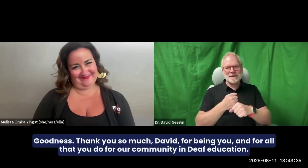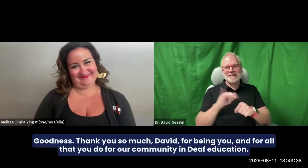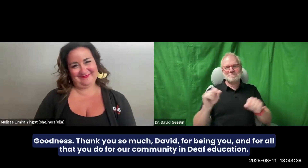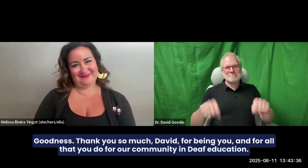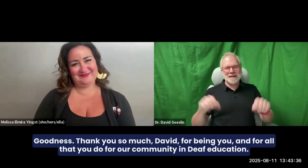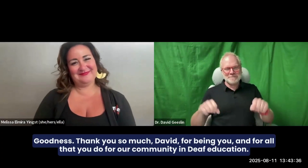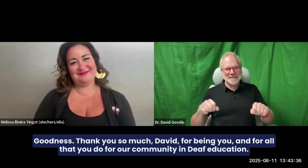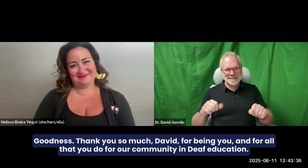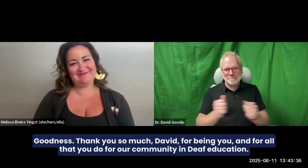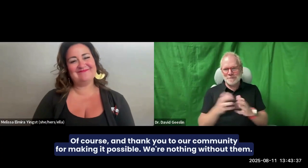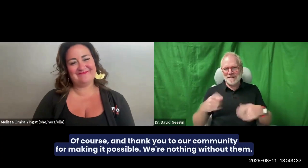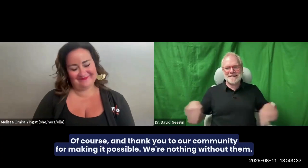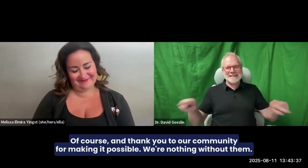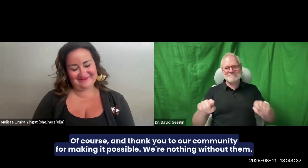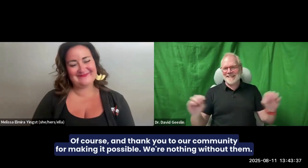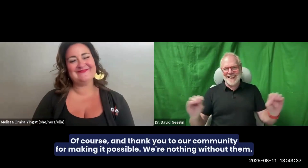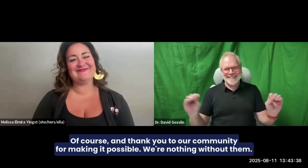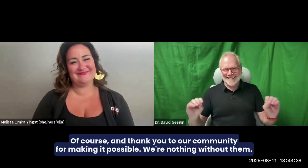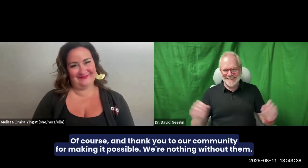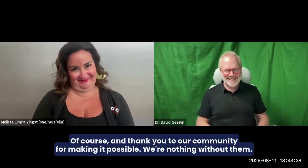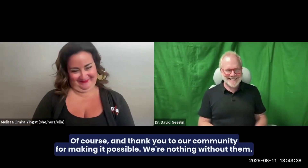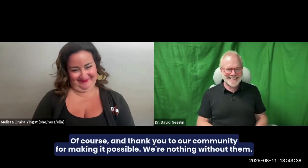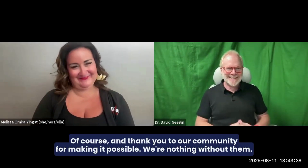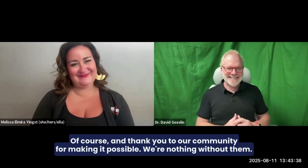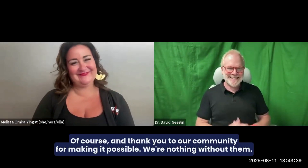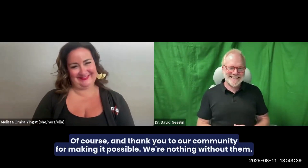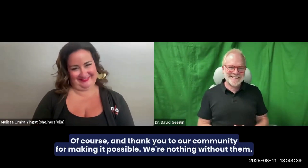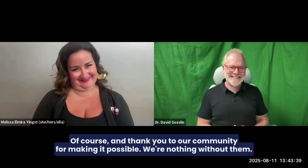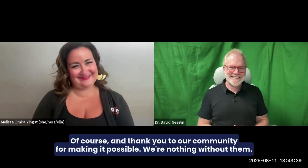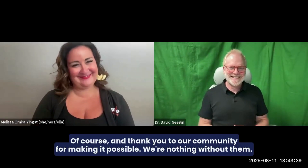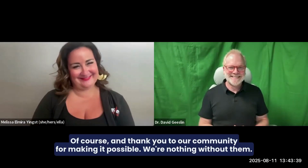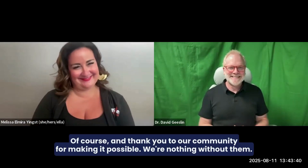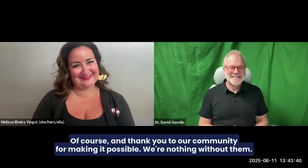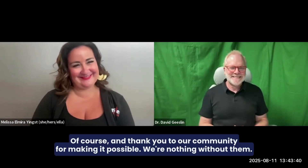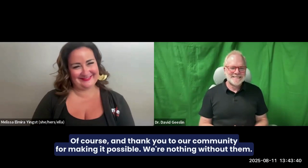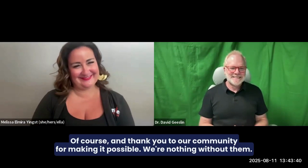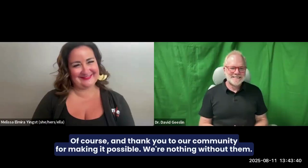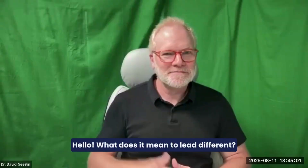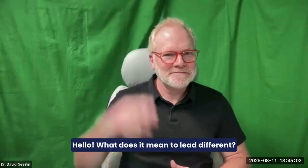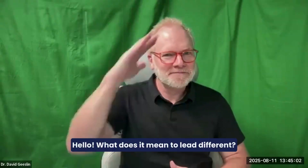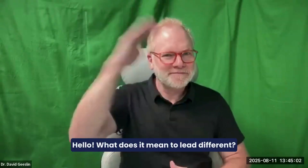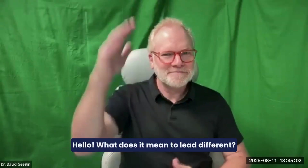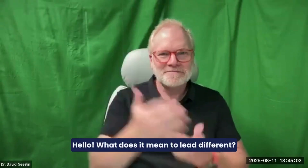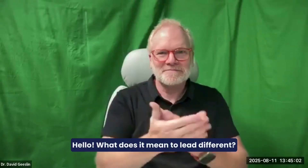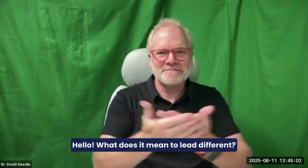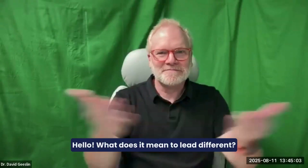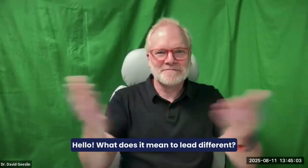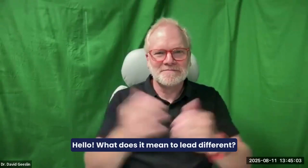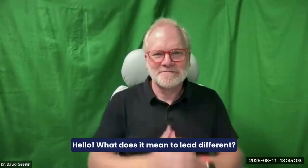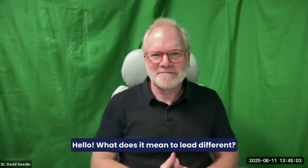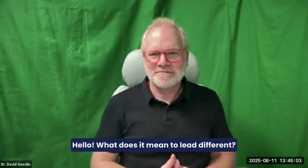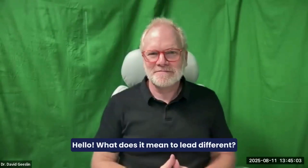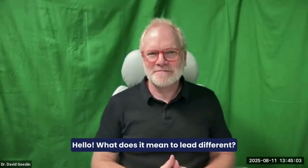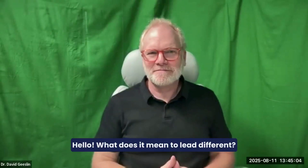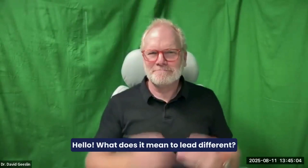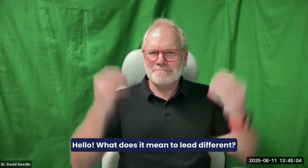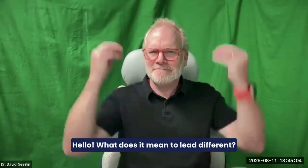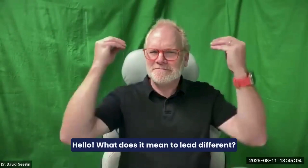in deaf education. Of course. And thank you to our community for making it possible. We're nothing.